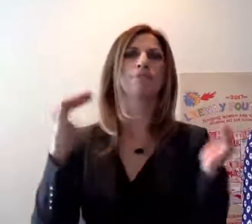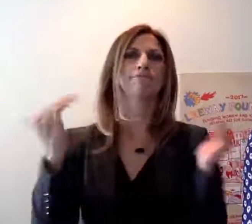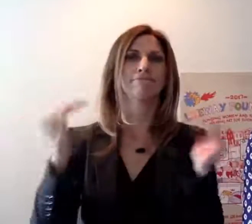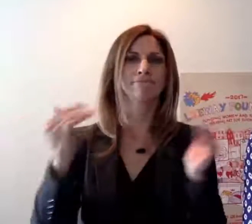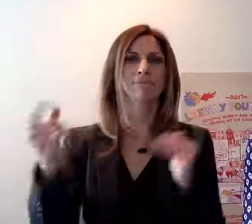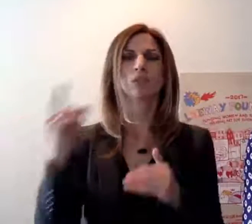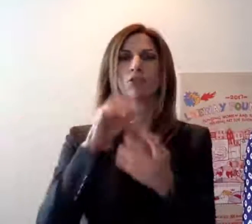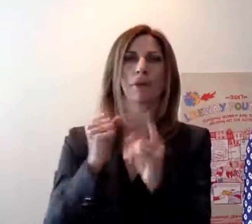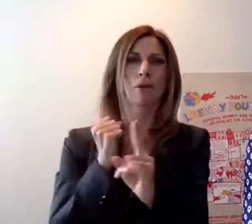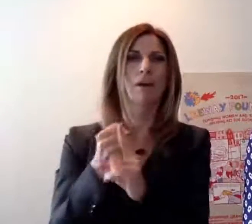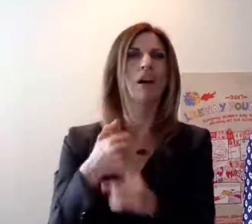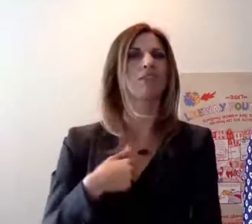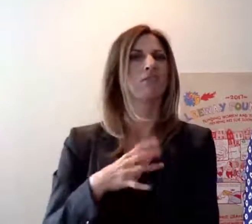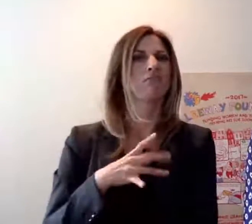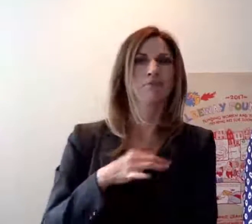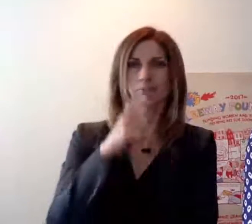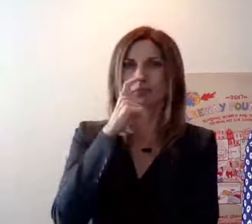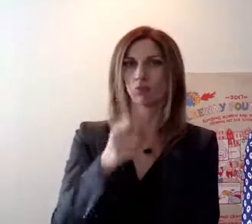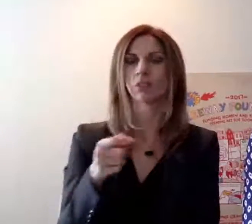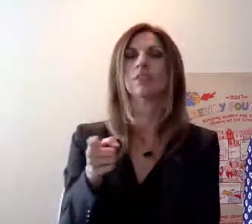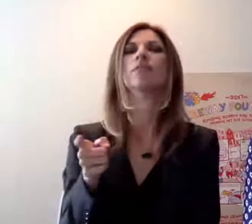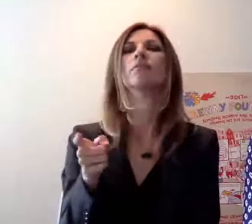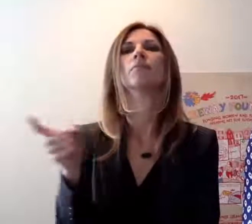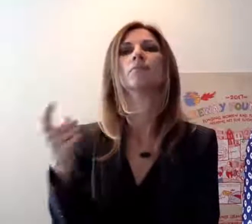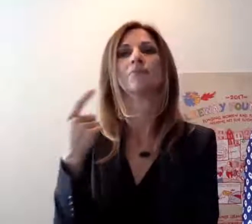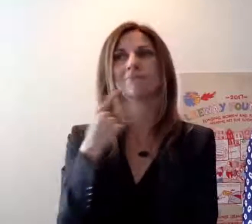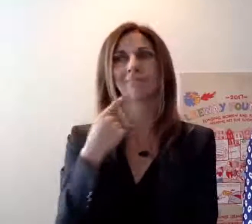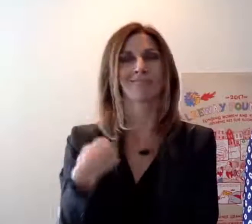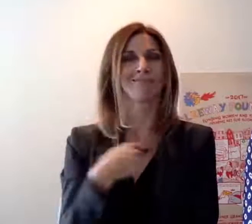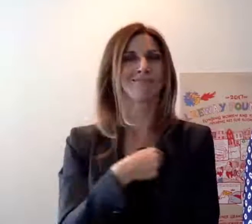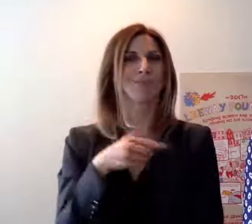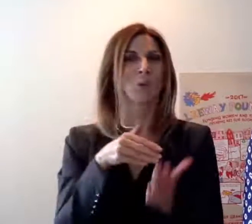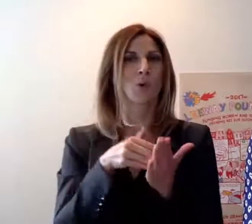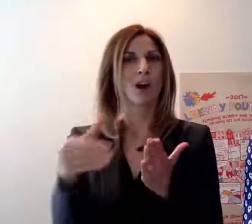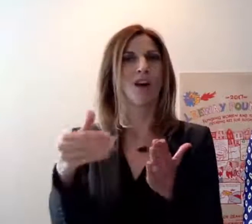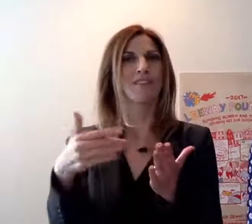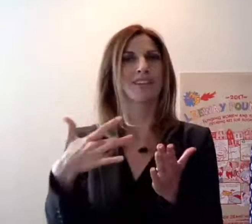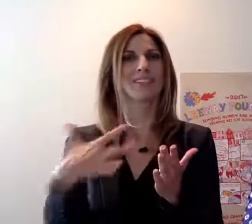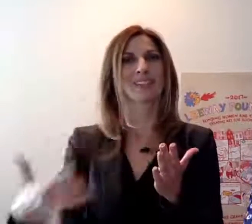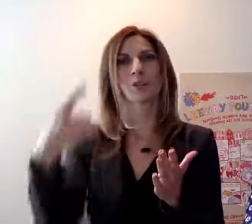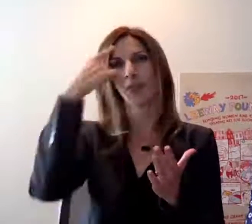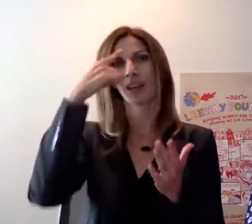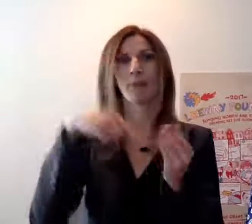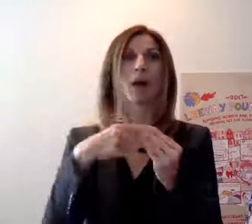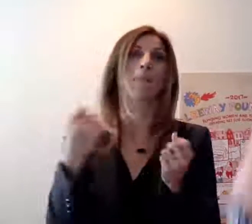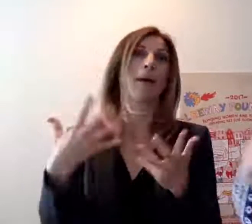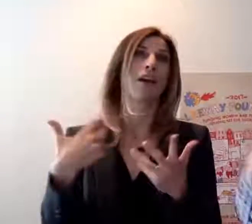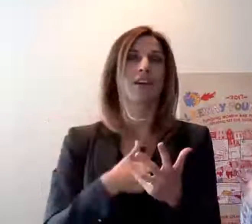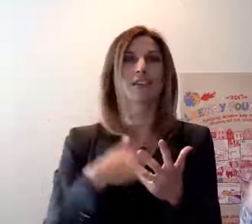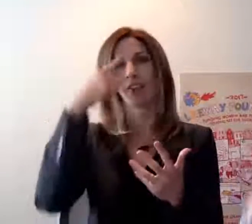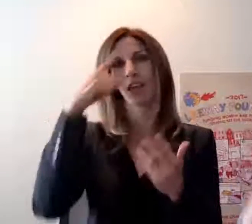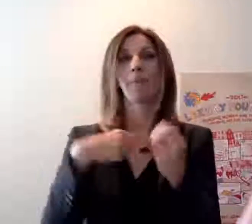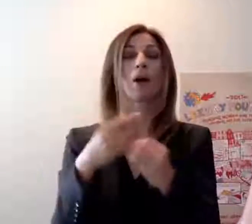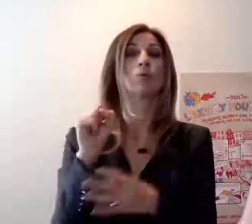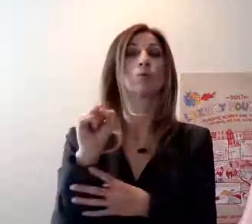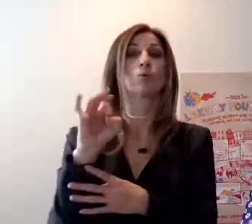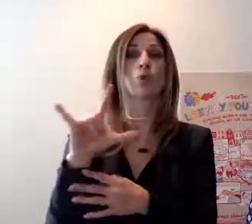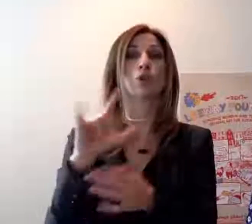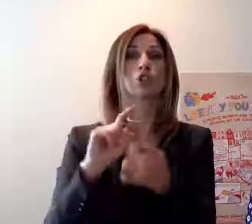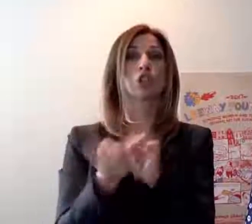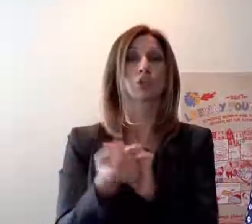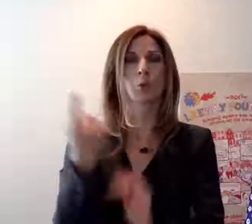to talk about impact that I find very interesting, which is that we often tend to think of, many of us, of social change as being a